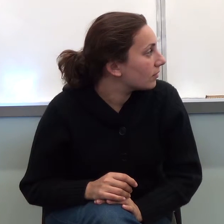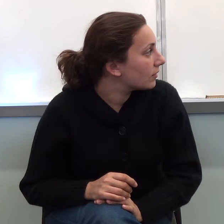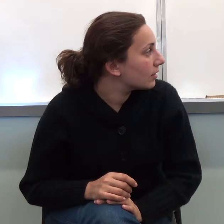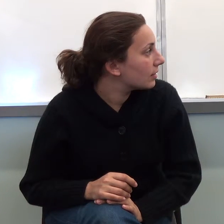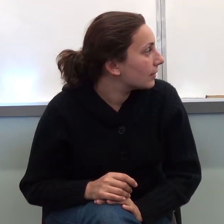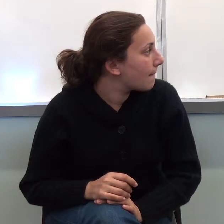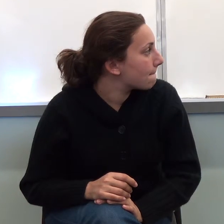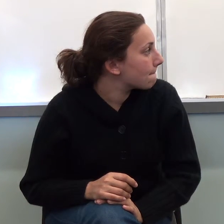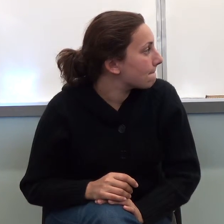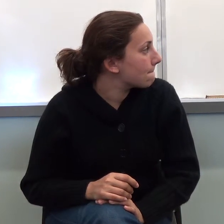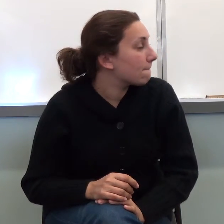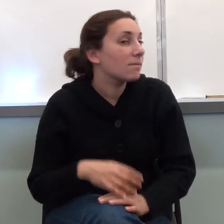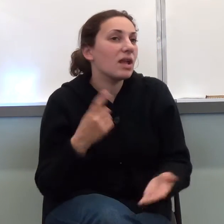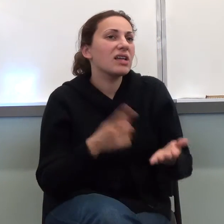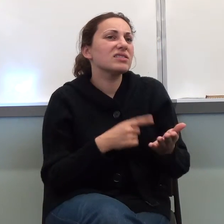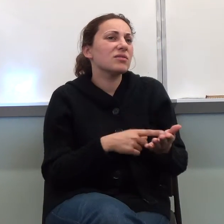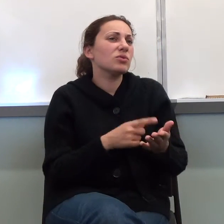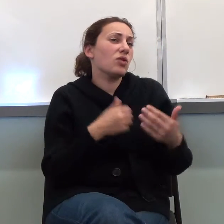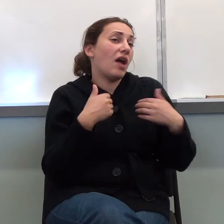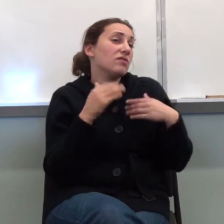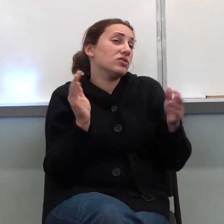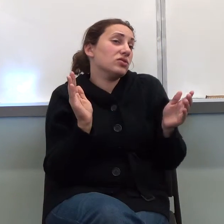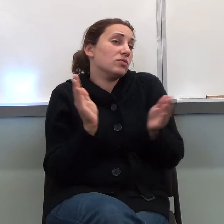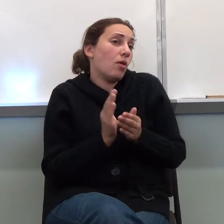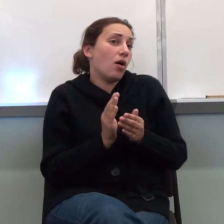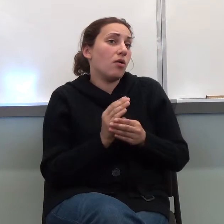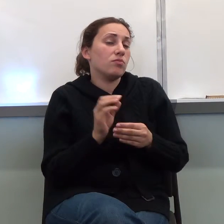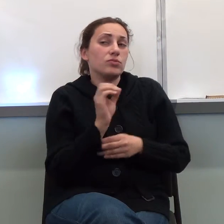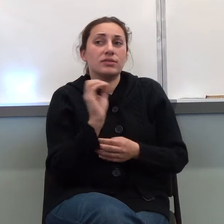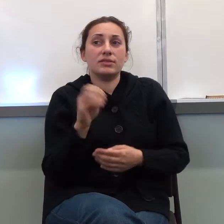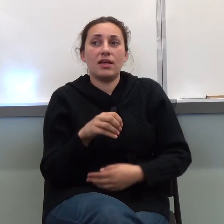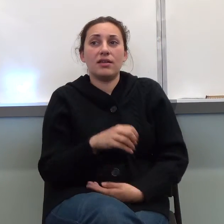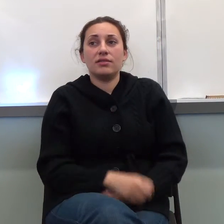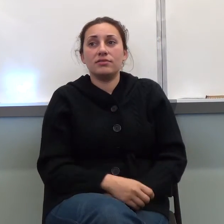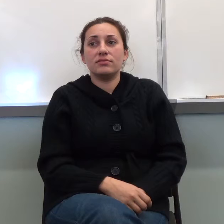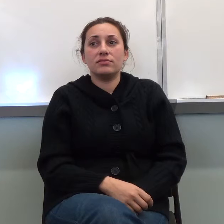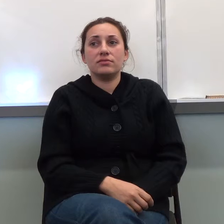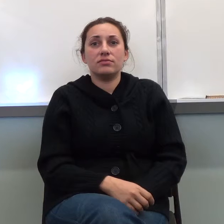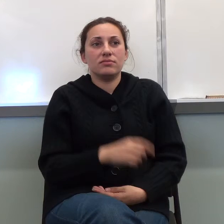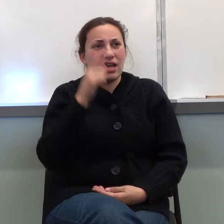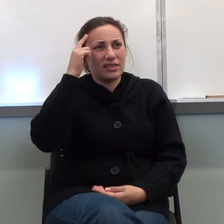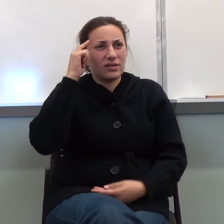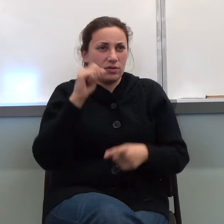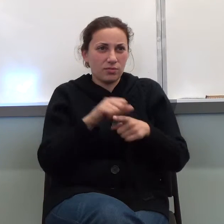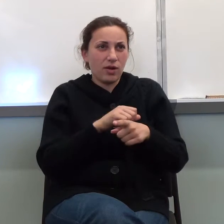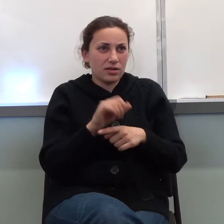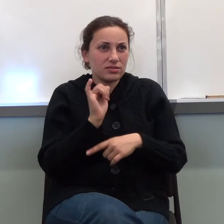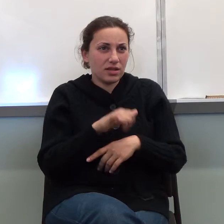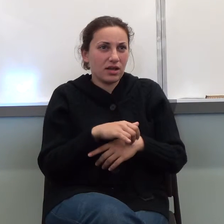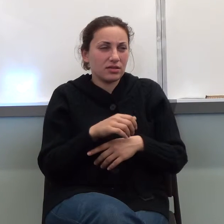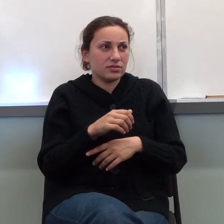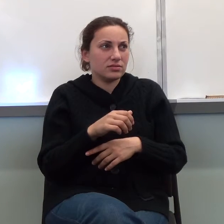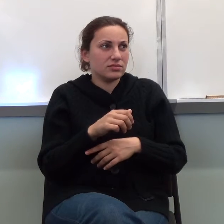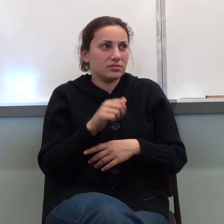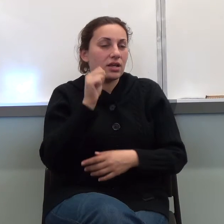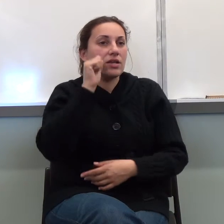Once in a while, have a very small percent, and I think we did something like this yesterday, but the reverse